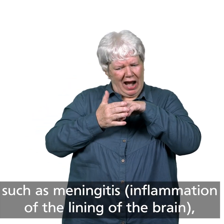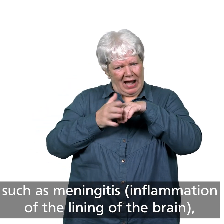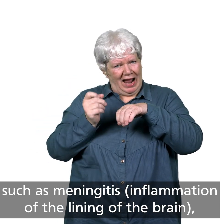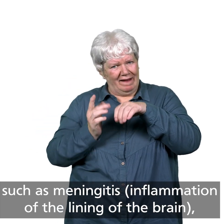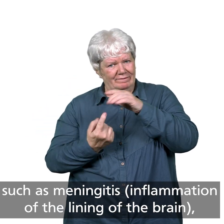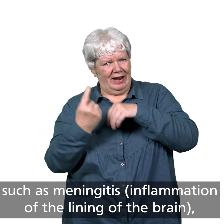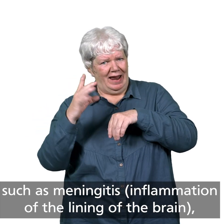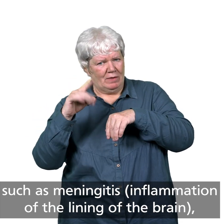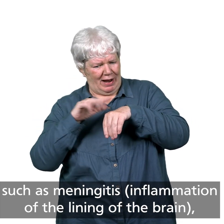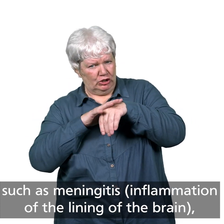of the lining of the brain,